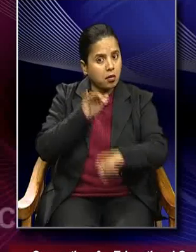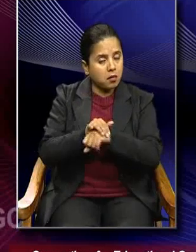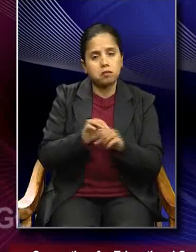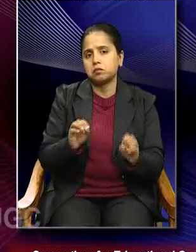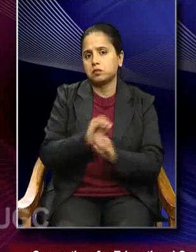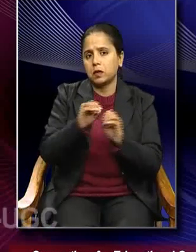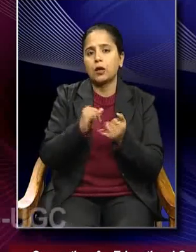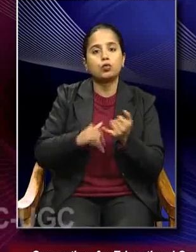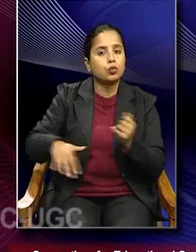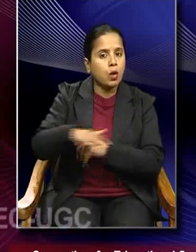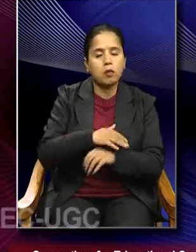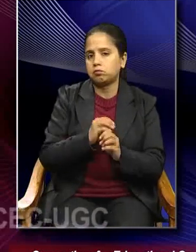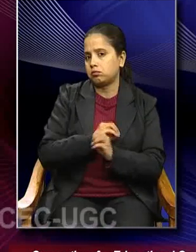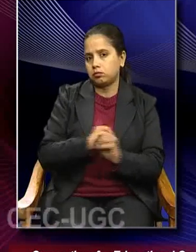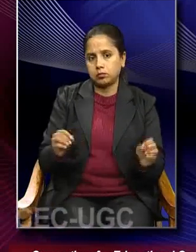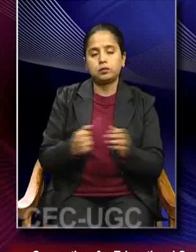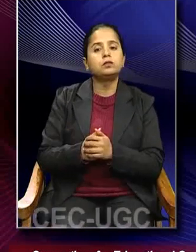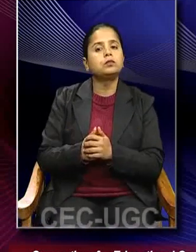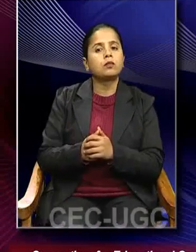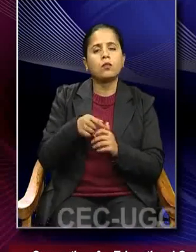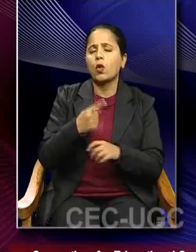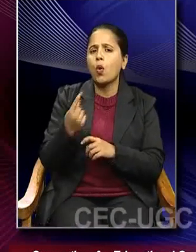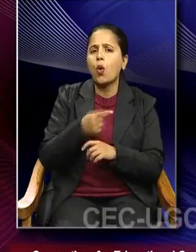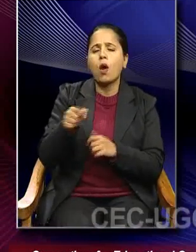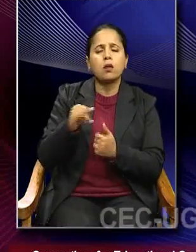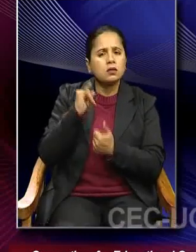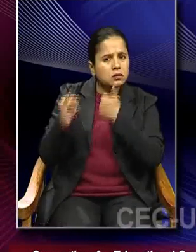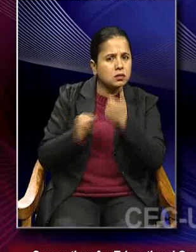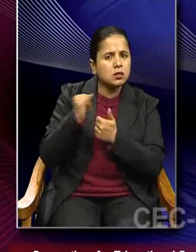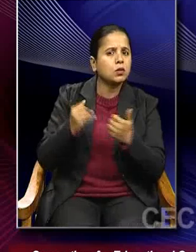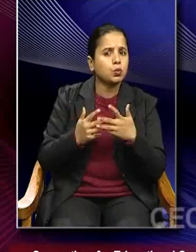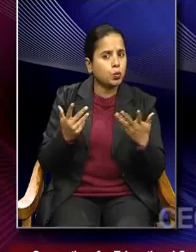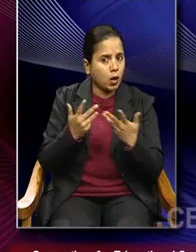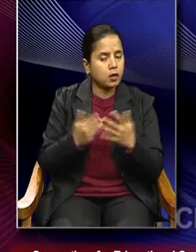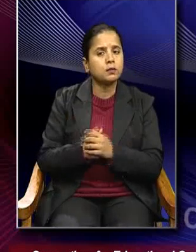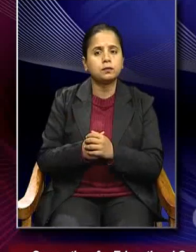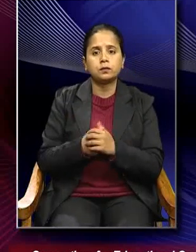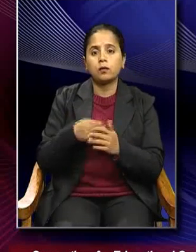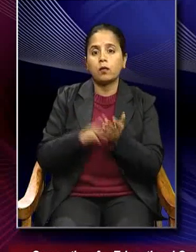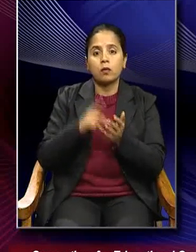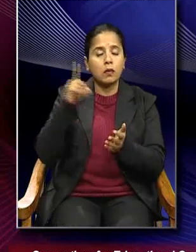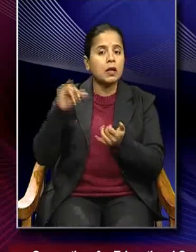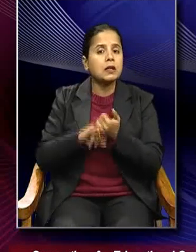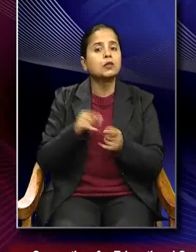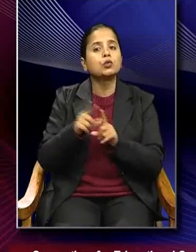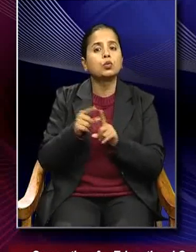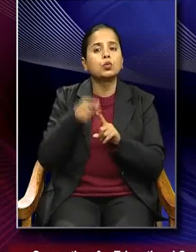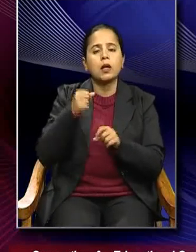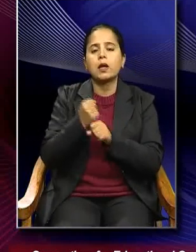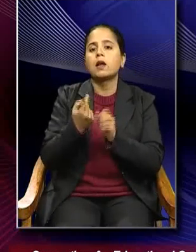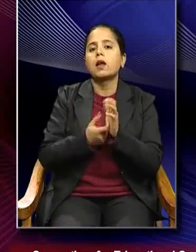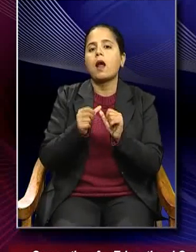the society. The only critique that Mills does of the grand